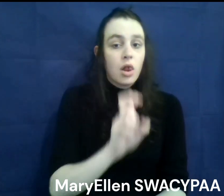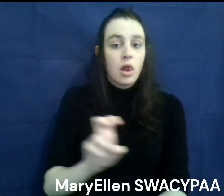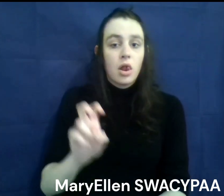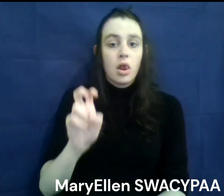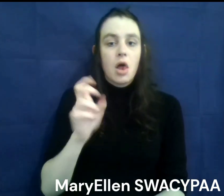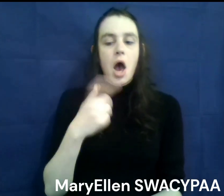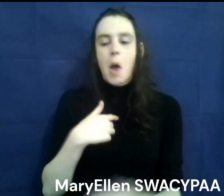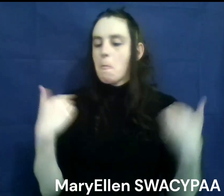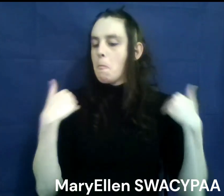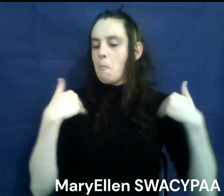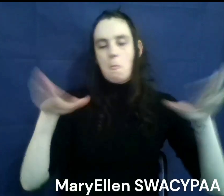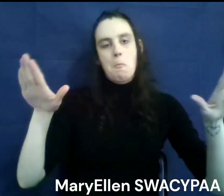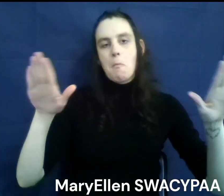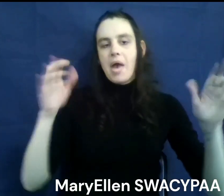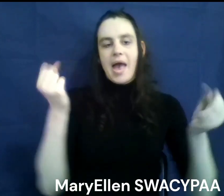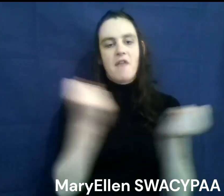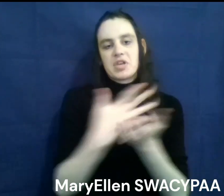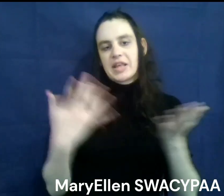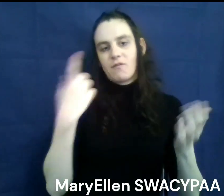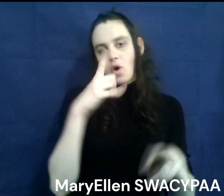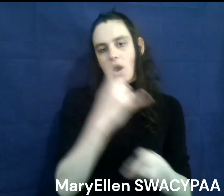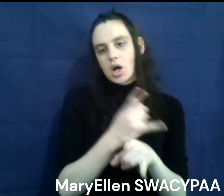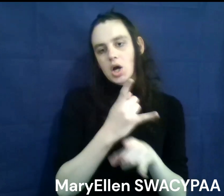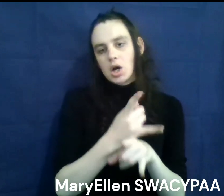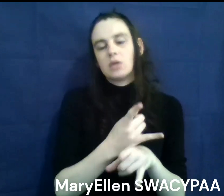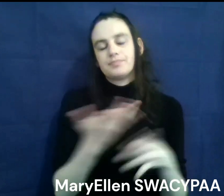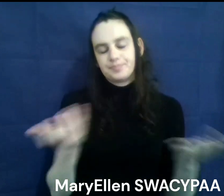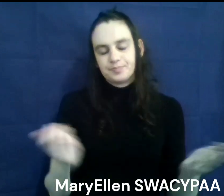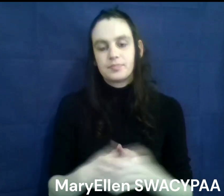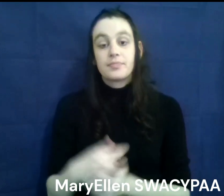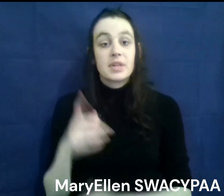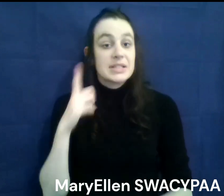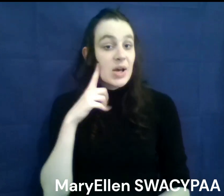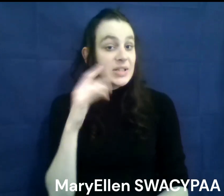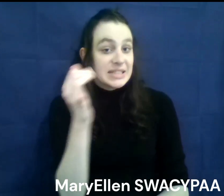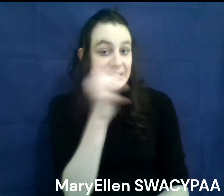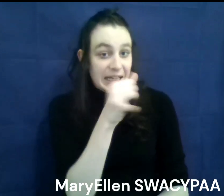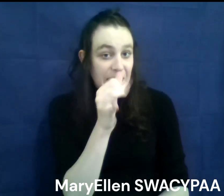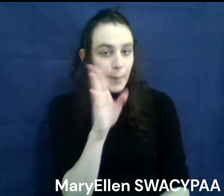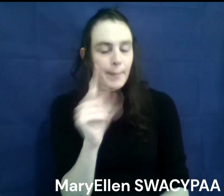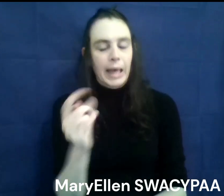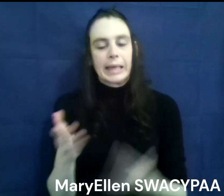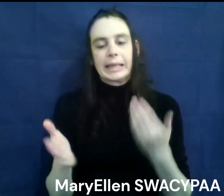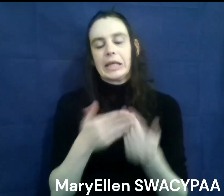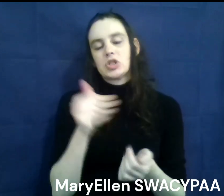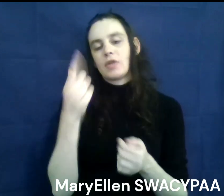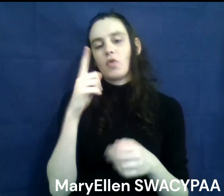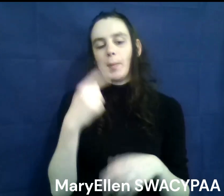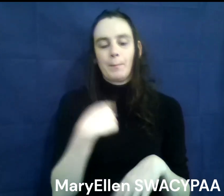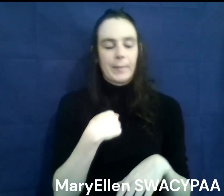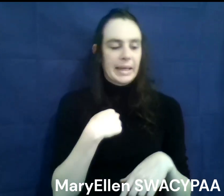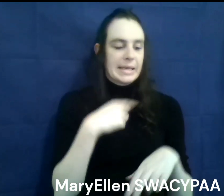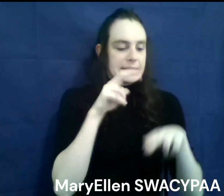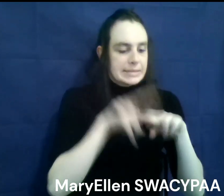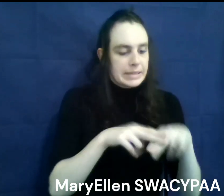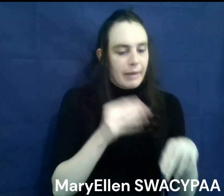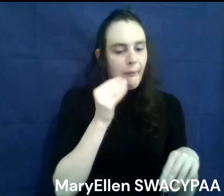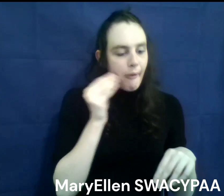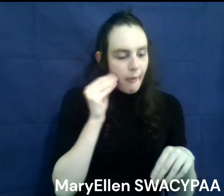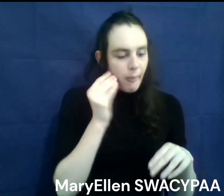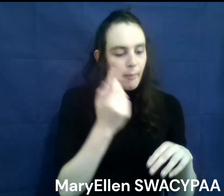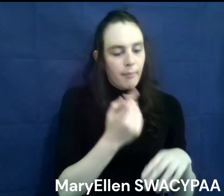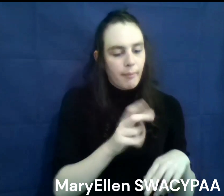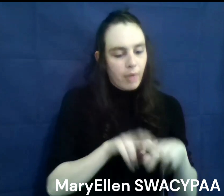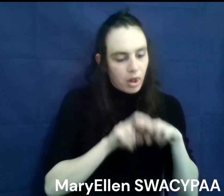for alcohol. And it sounds really silly, but it was easier for me to sit at home and drink alone than to maintain all of those